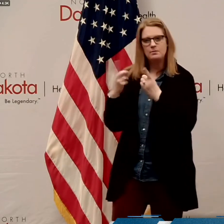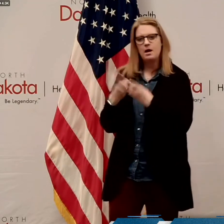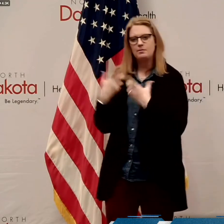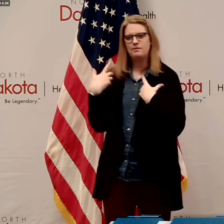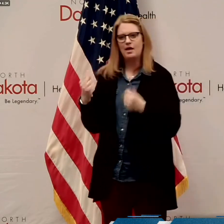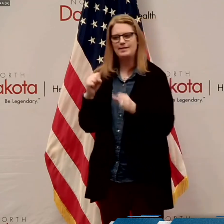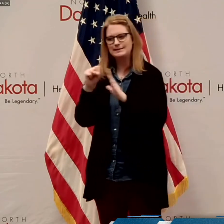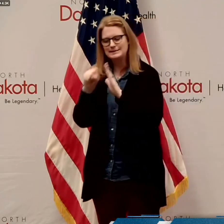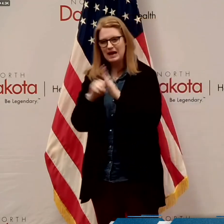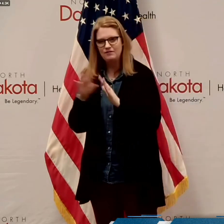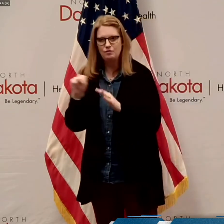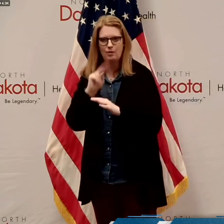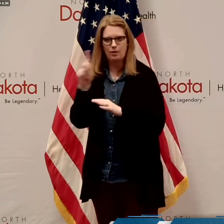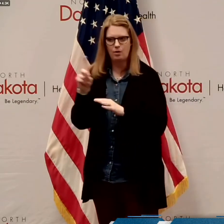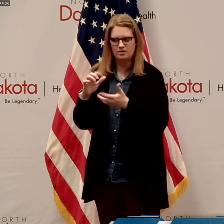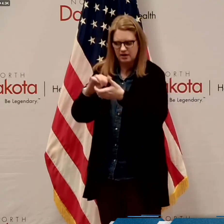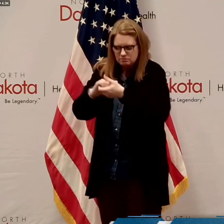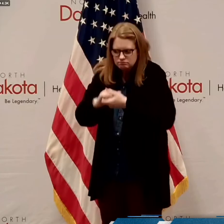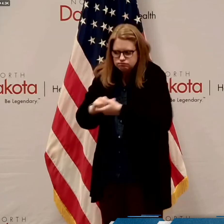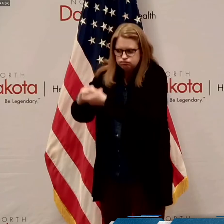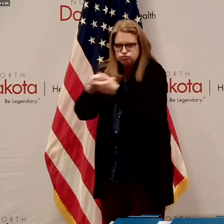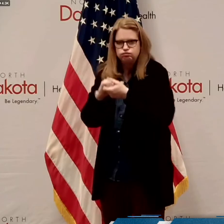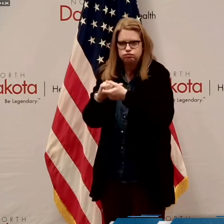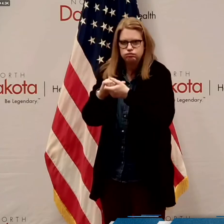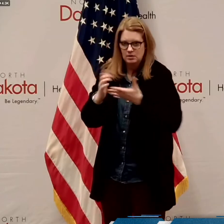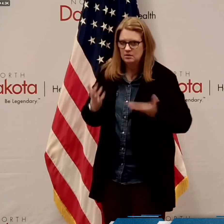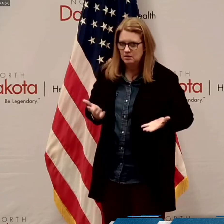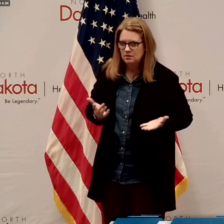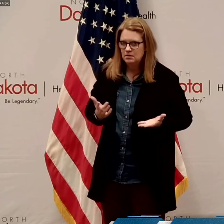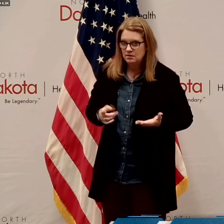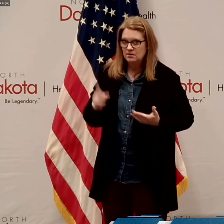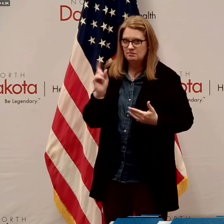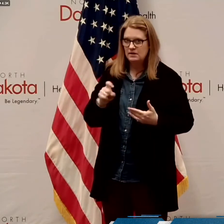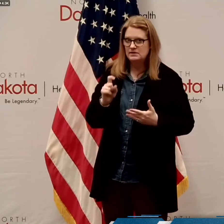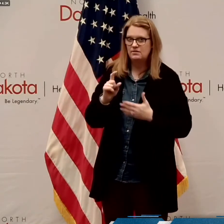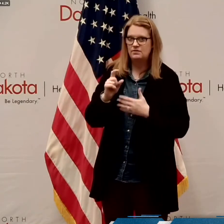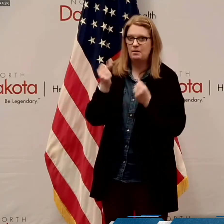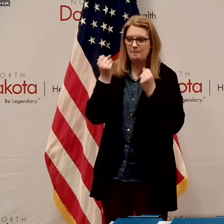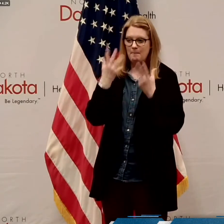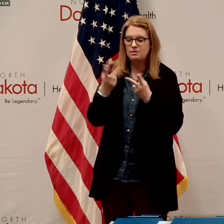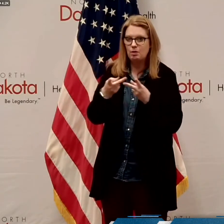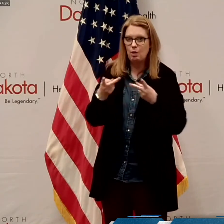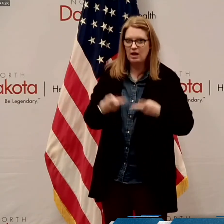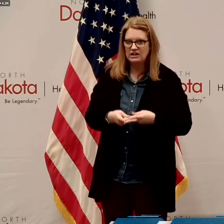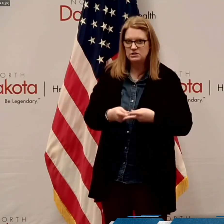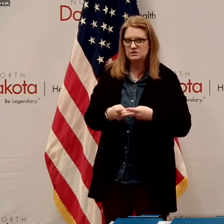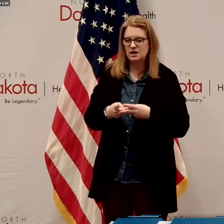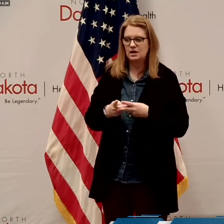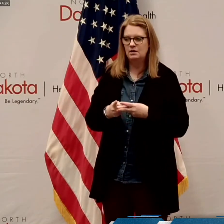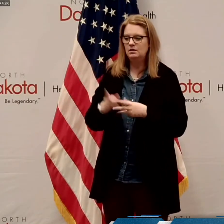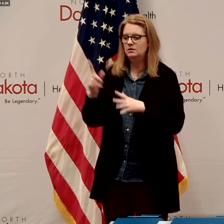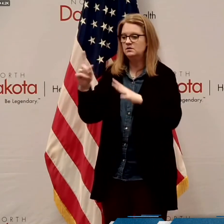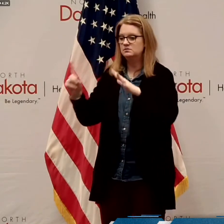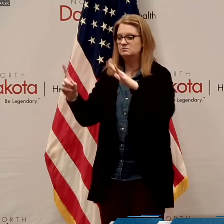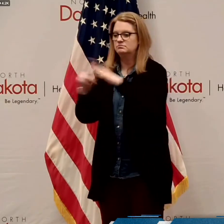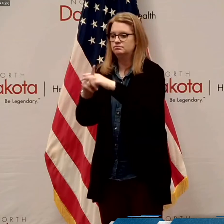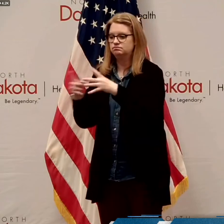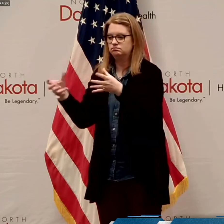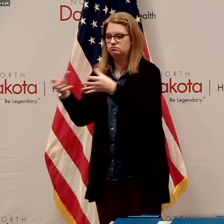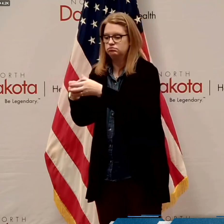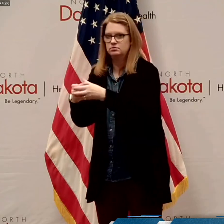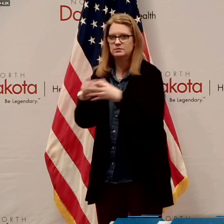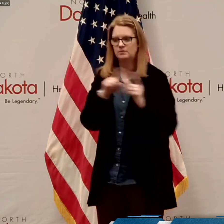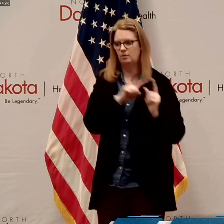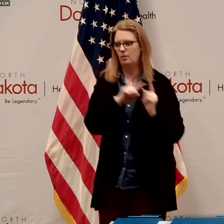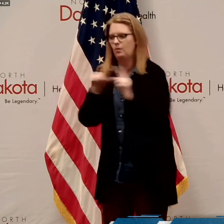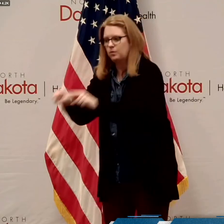Dakota, everybody's working together. And as I've said, we have to have the capability to do this in multiple locations within 24 hours, not